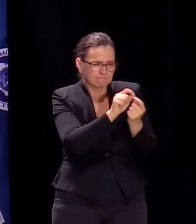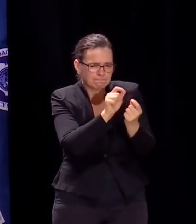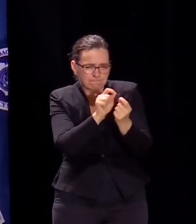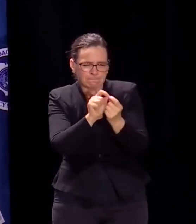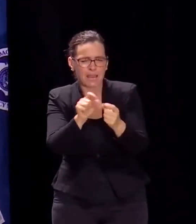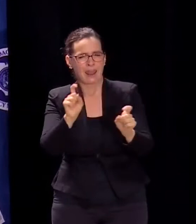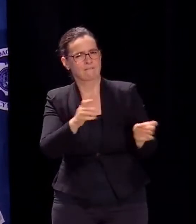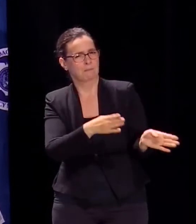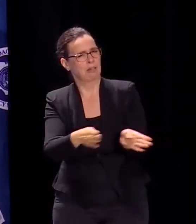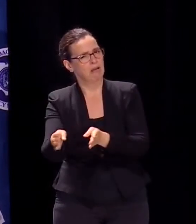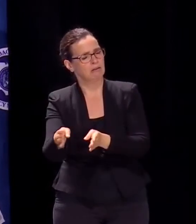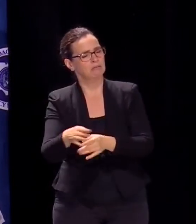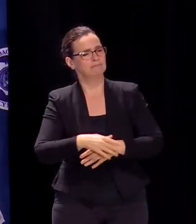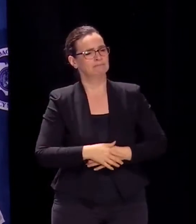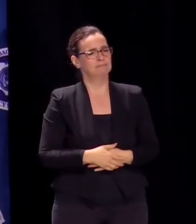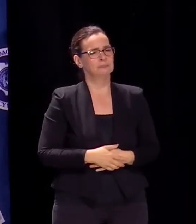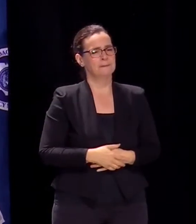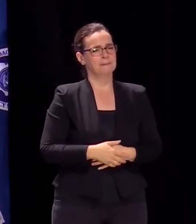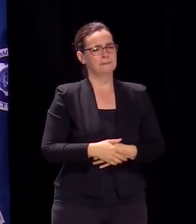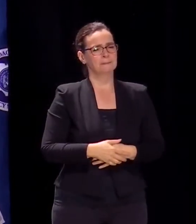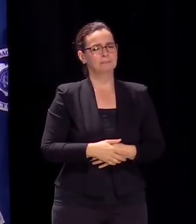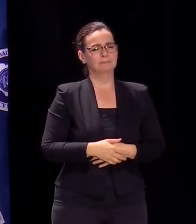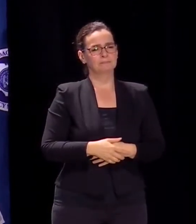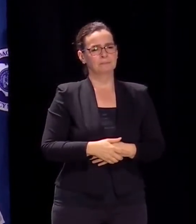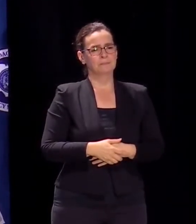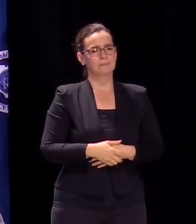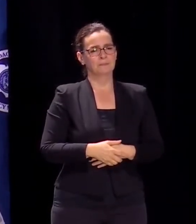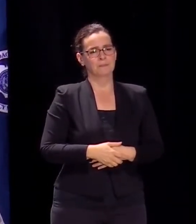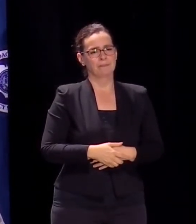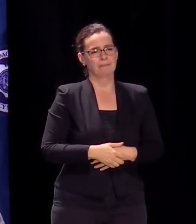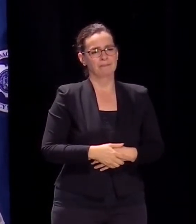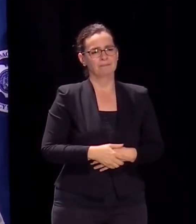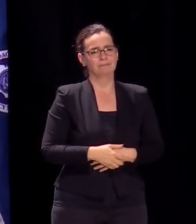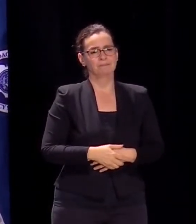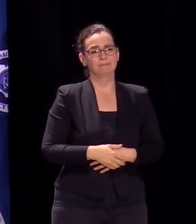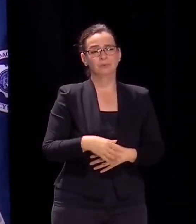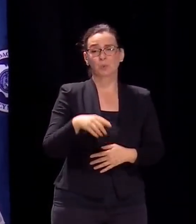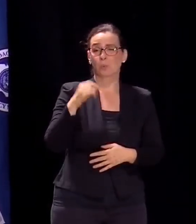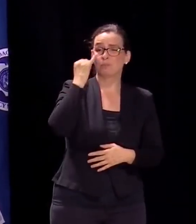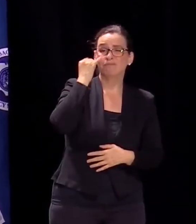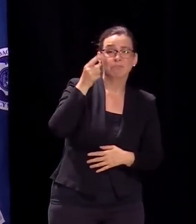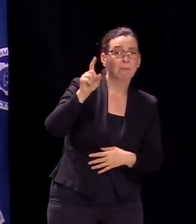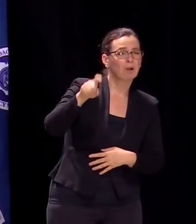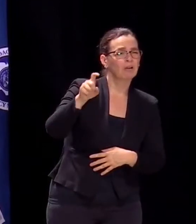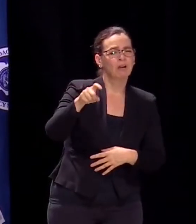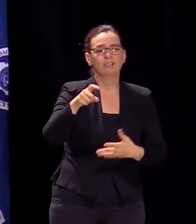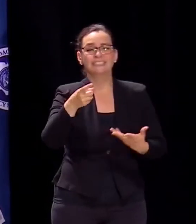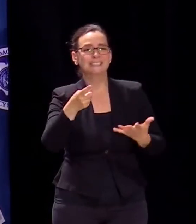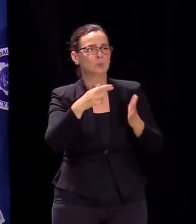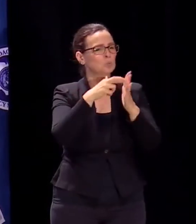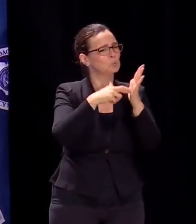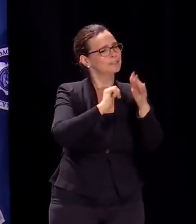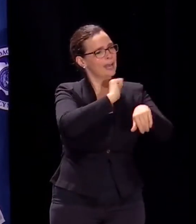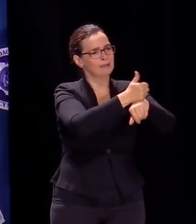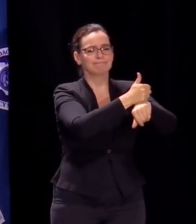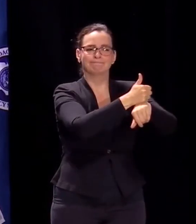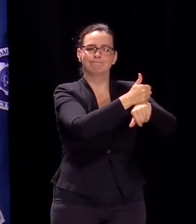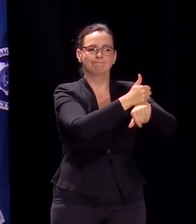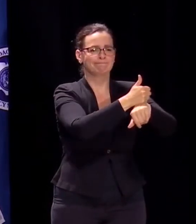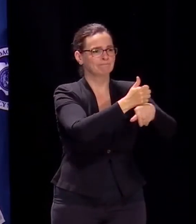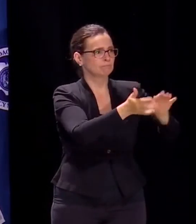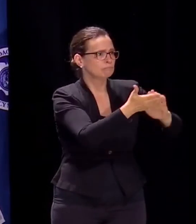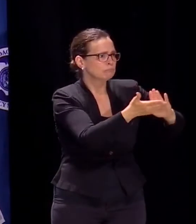in a pandemic is okay, but we need to communicate those regulations and then communicate when they can get